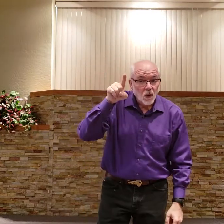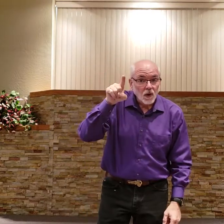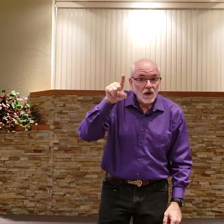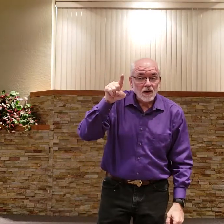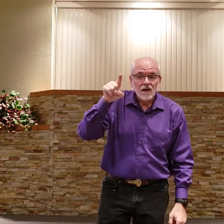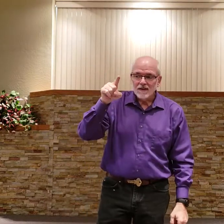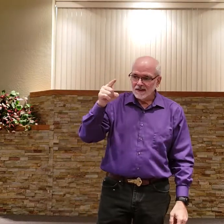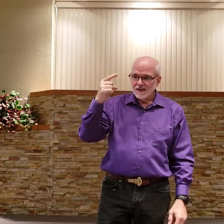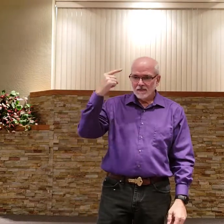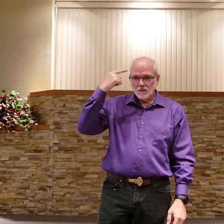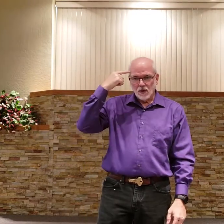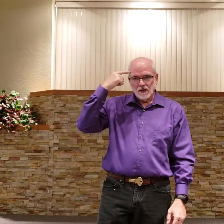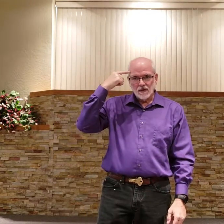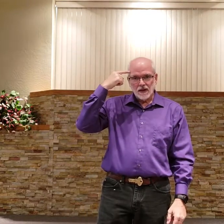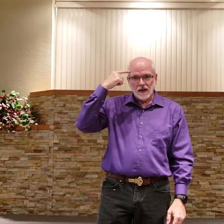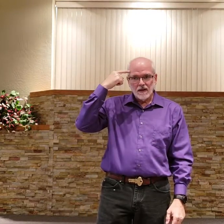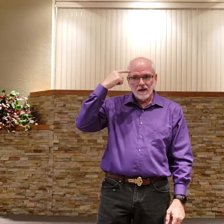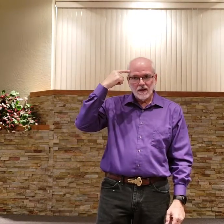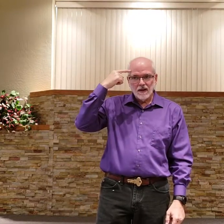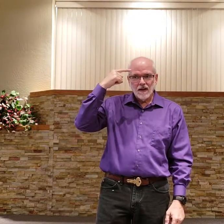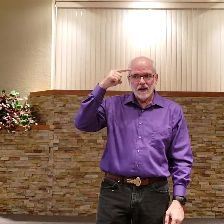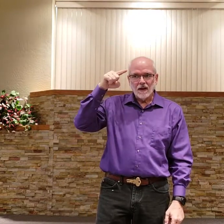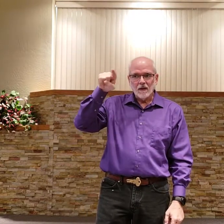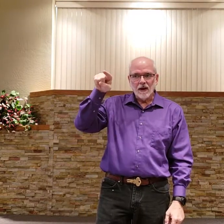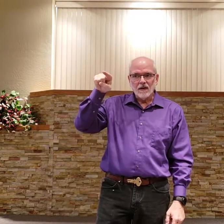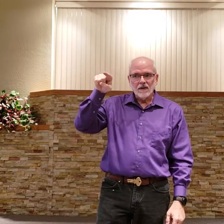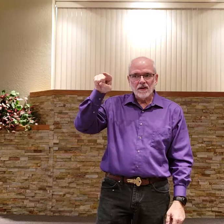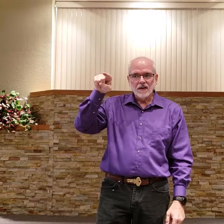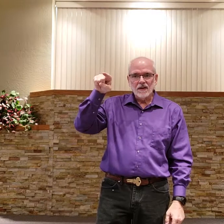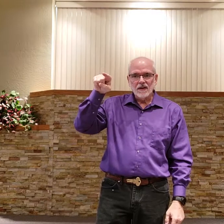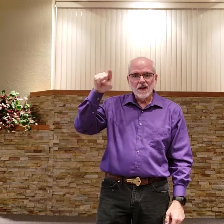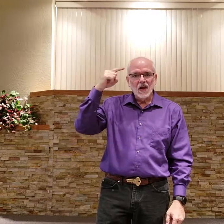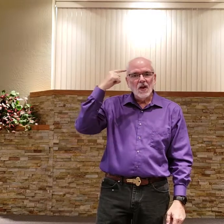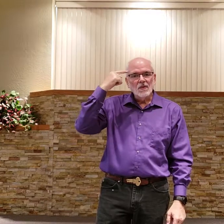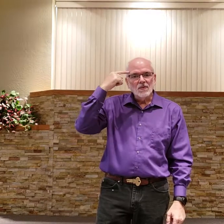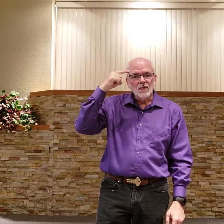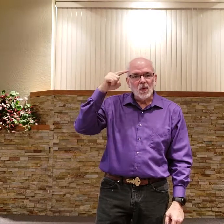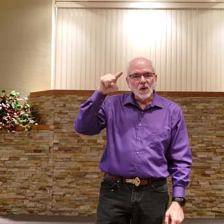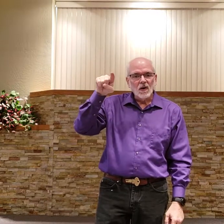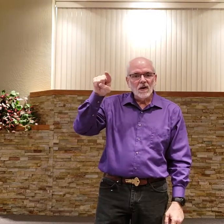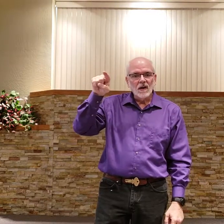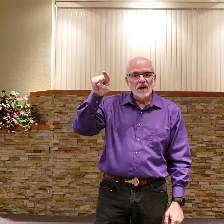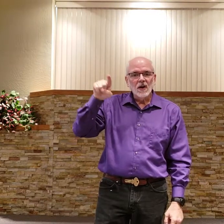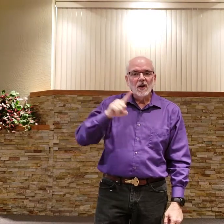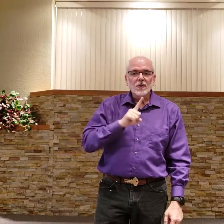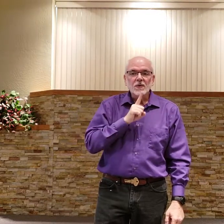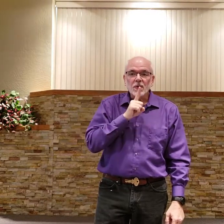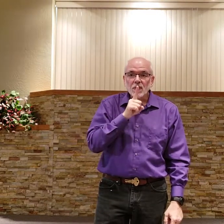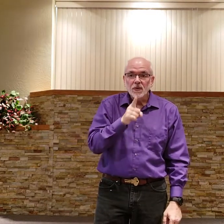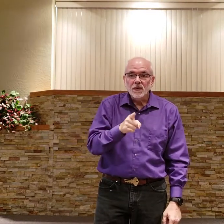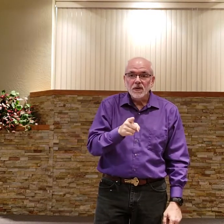Four, point to your head and come out. Four, truth,